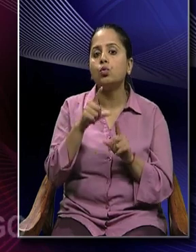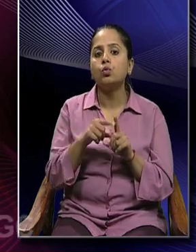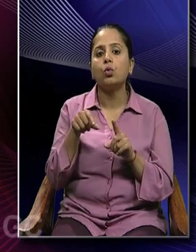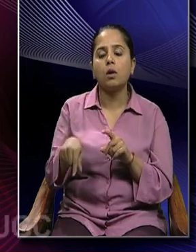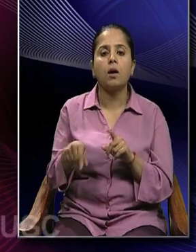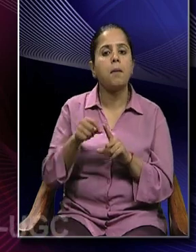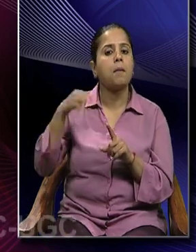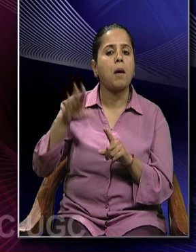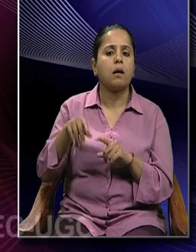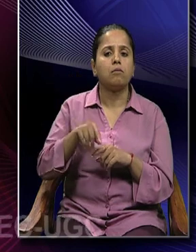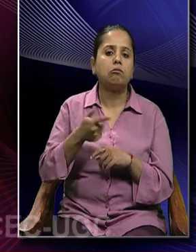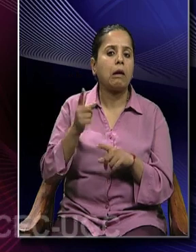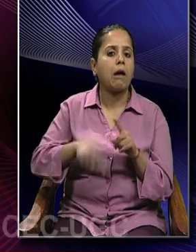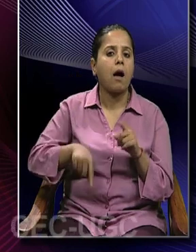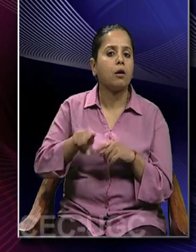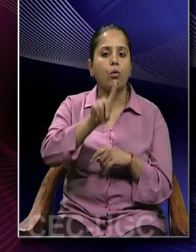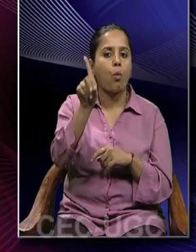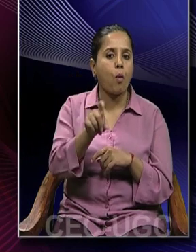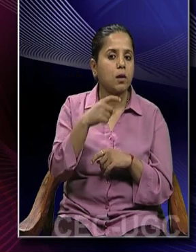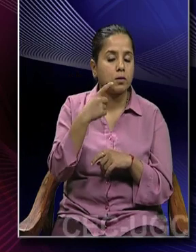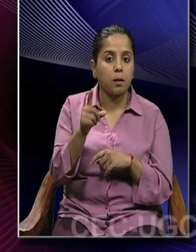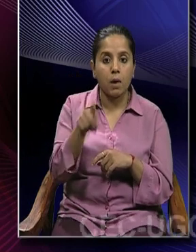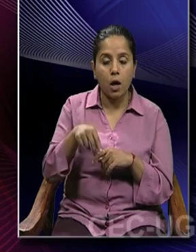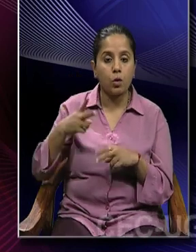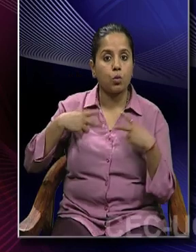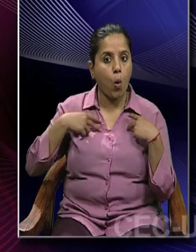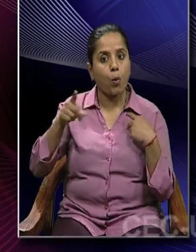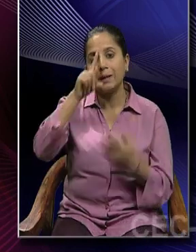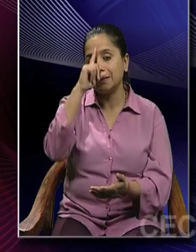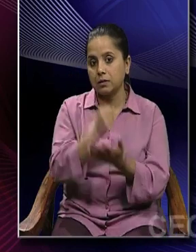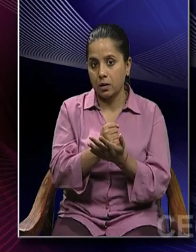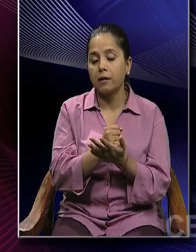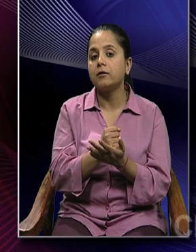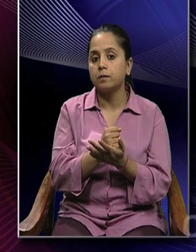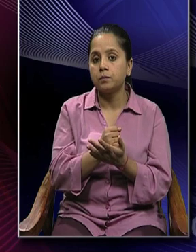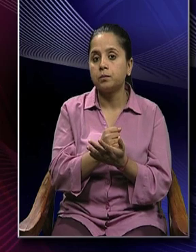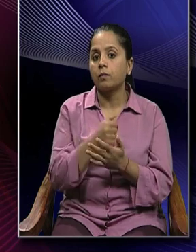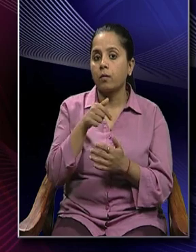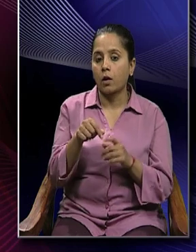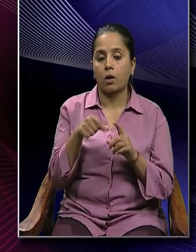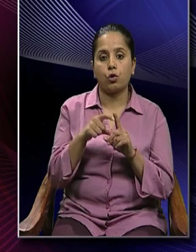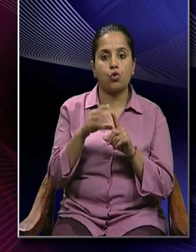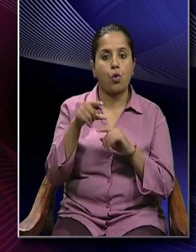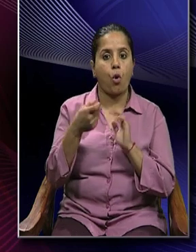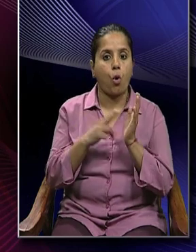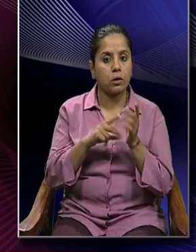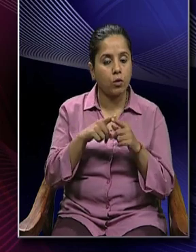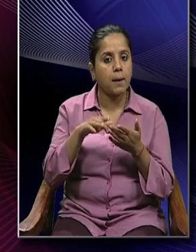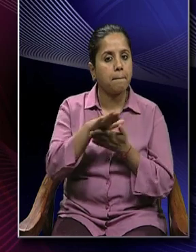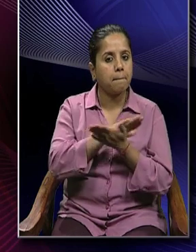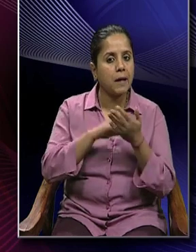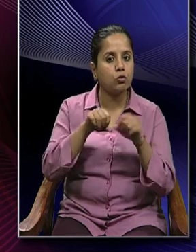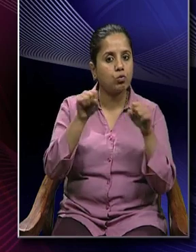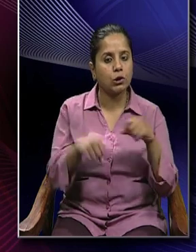cannot be questioned as well. But court in a way decided that the doctrine of the basic structure is